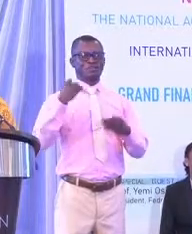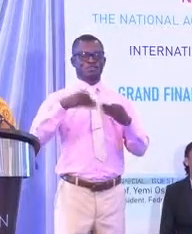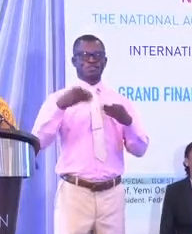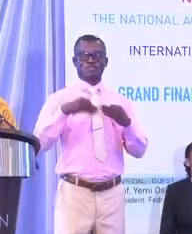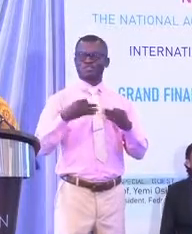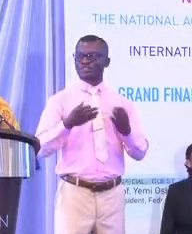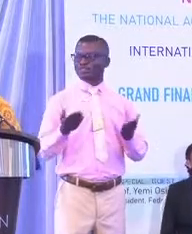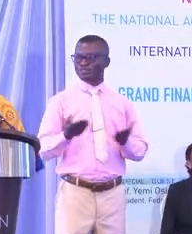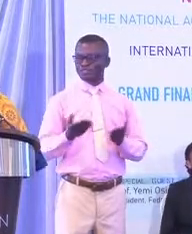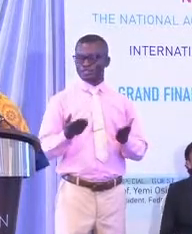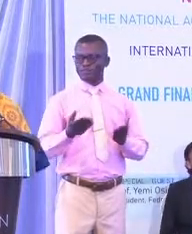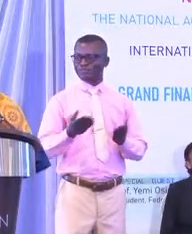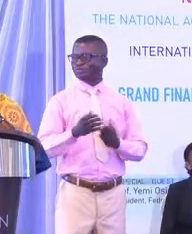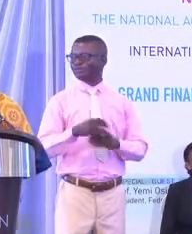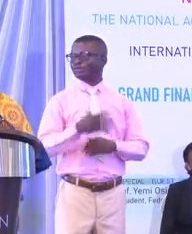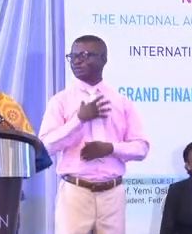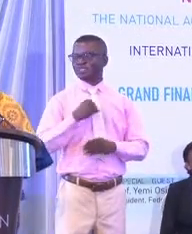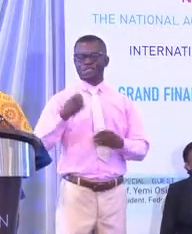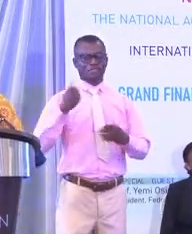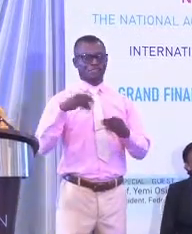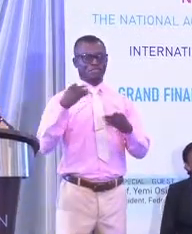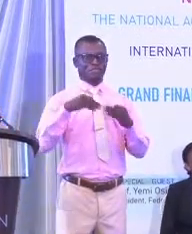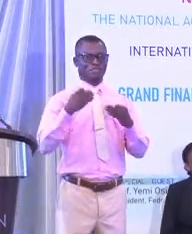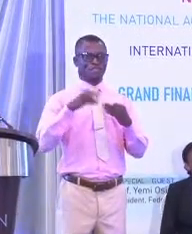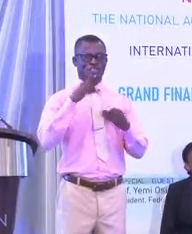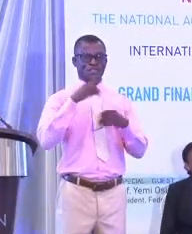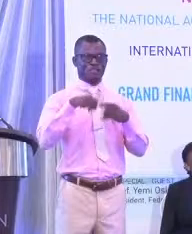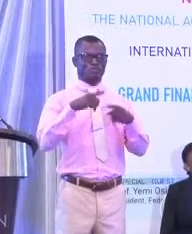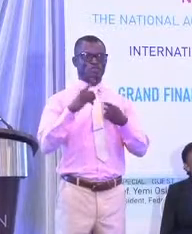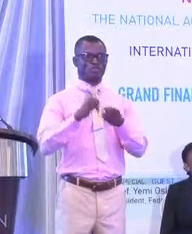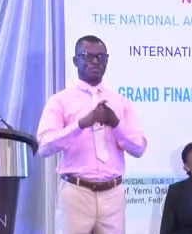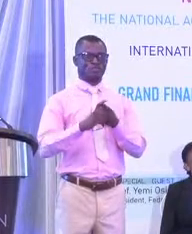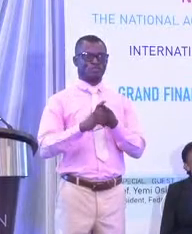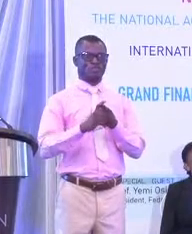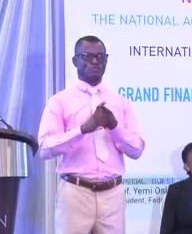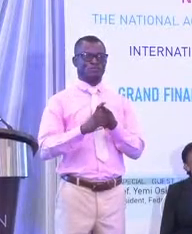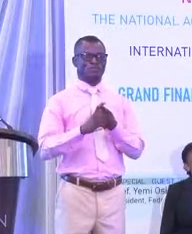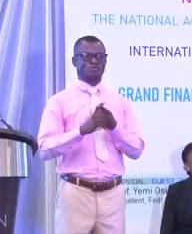here, and the judges are going to